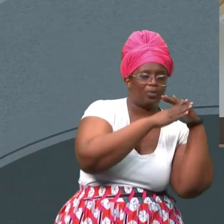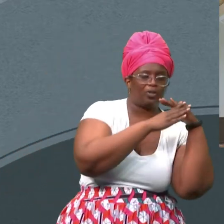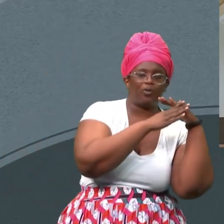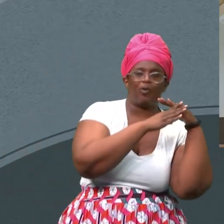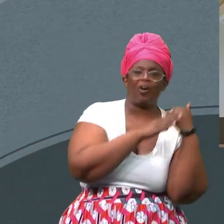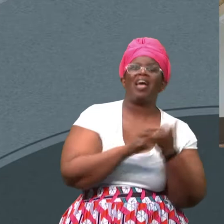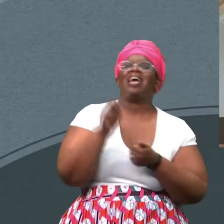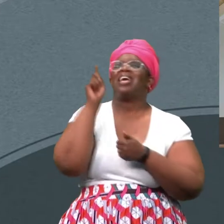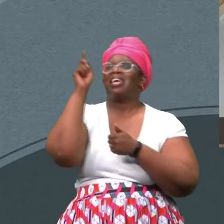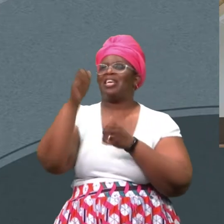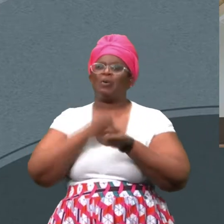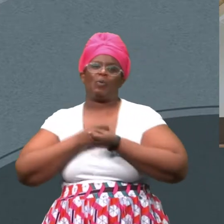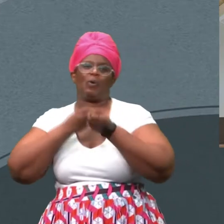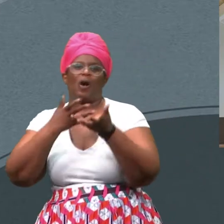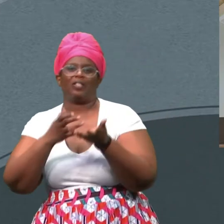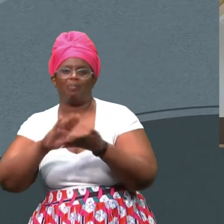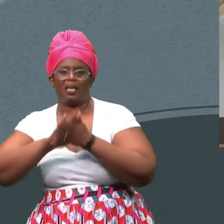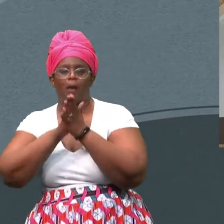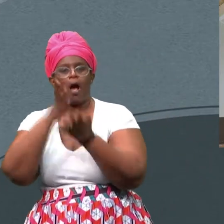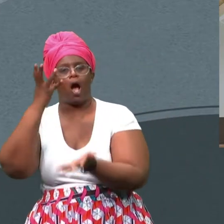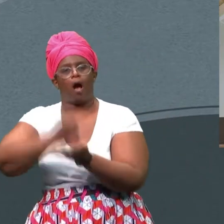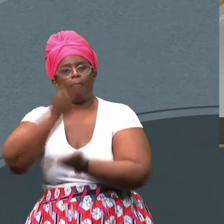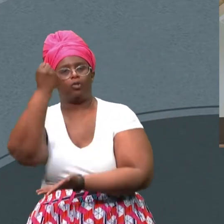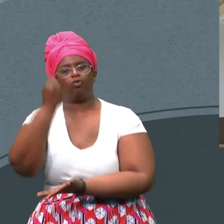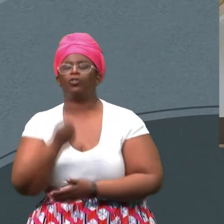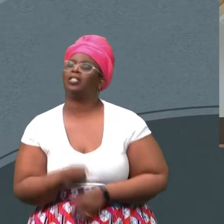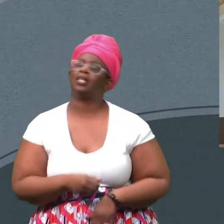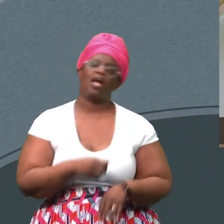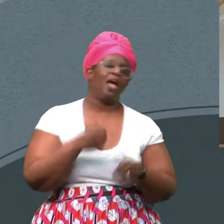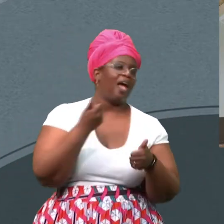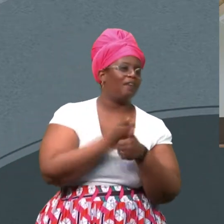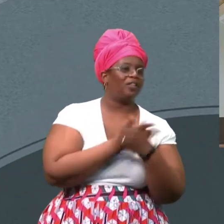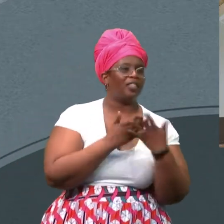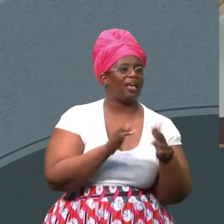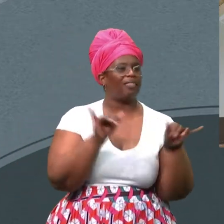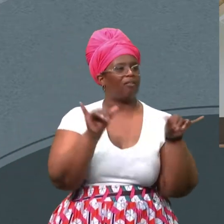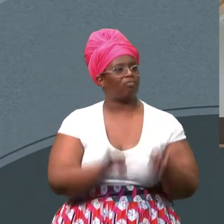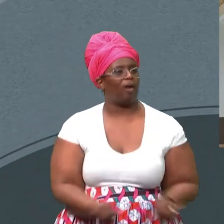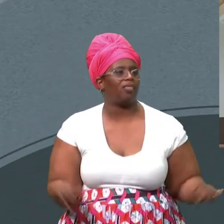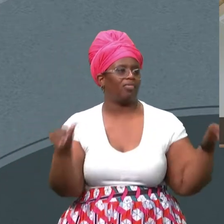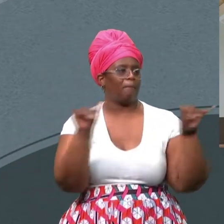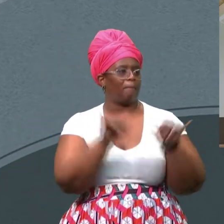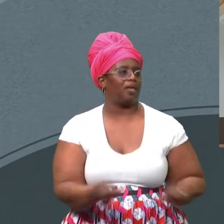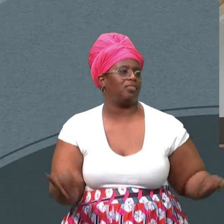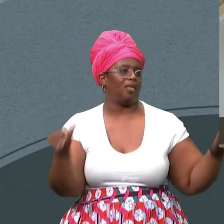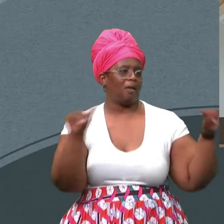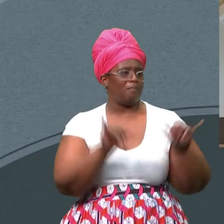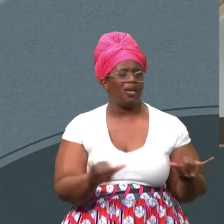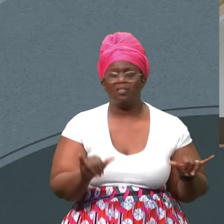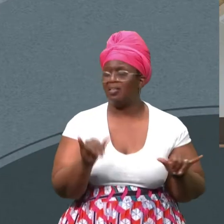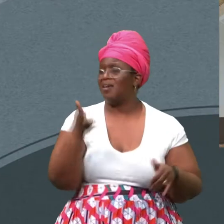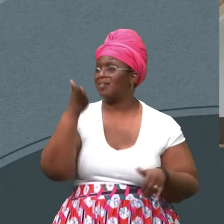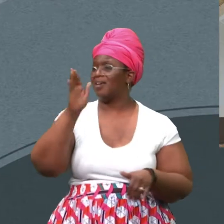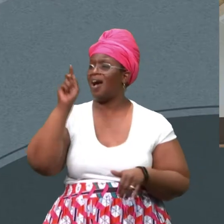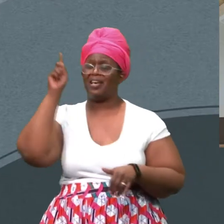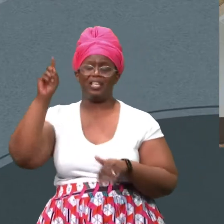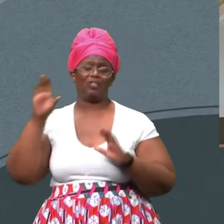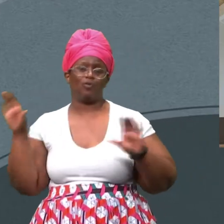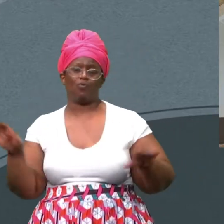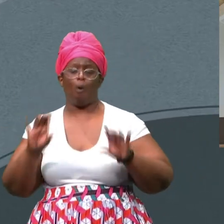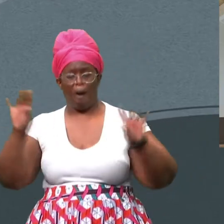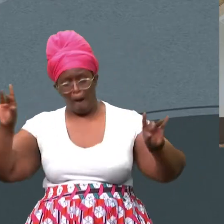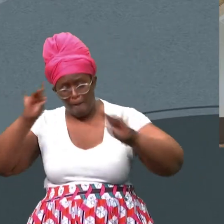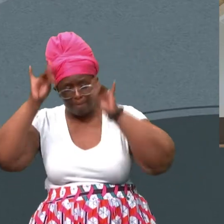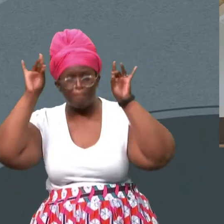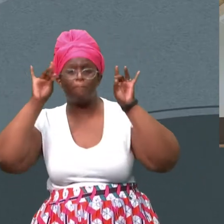about to make it an opportunity. I'm about to take everything that's mundane and mediocre in your life and I'm about to perform a miracle.